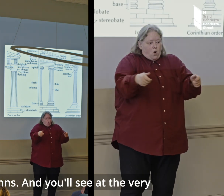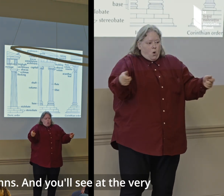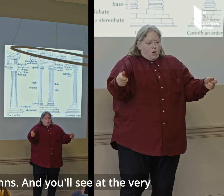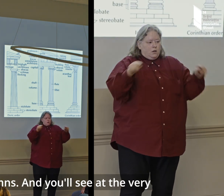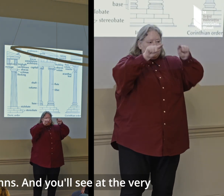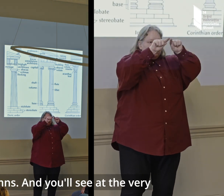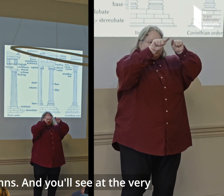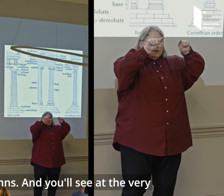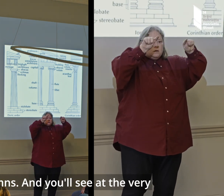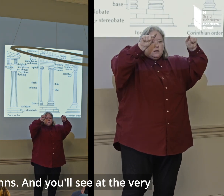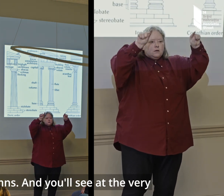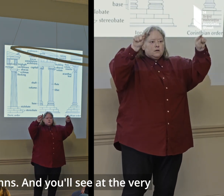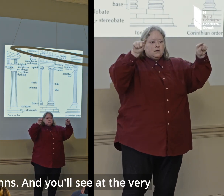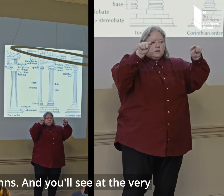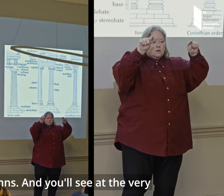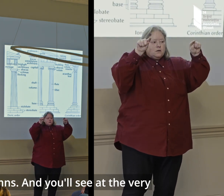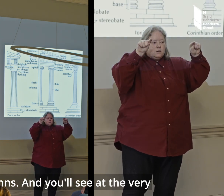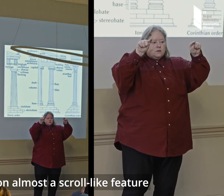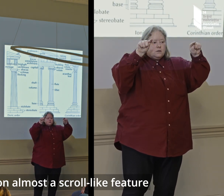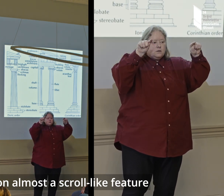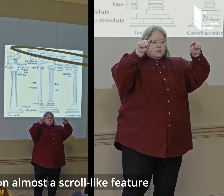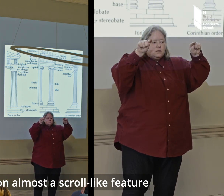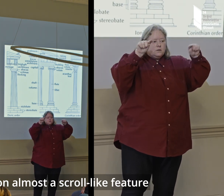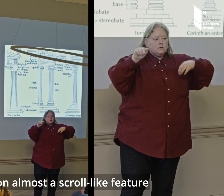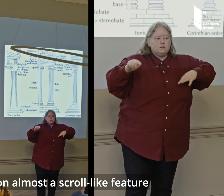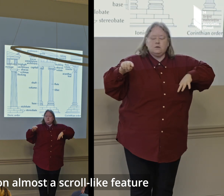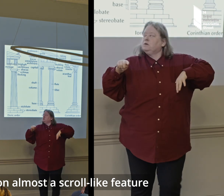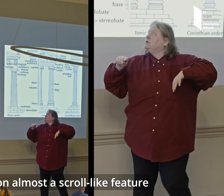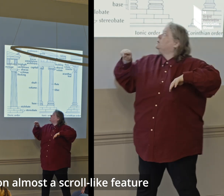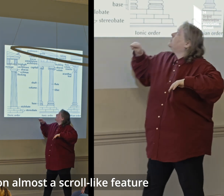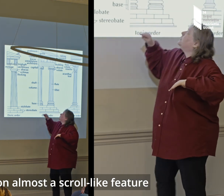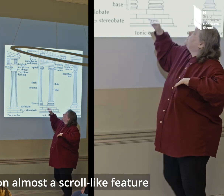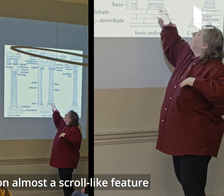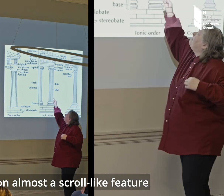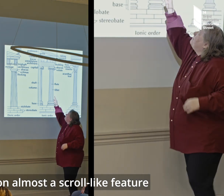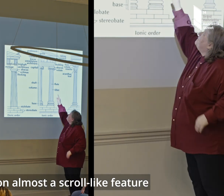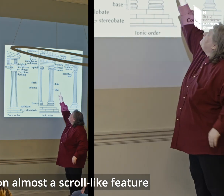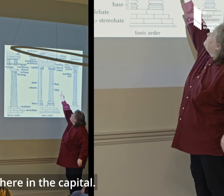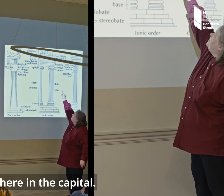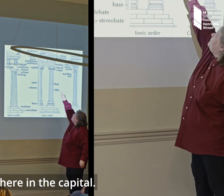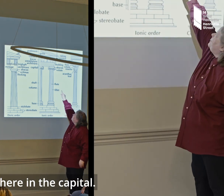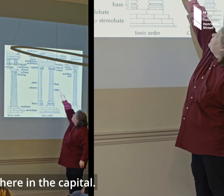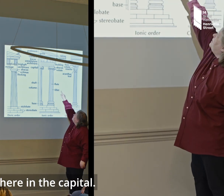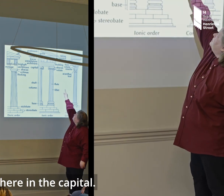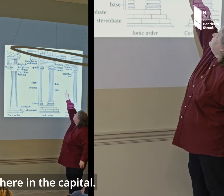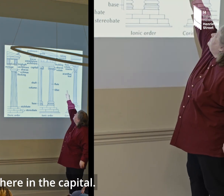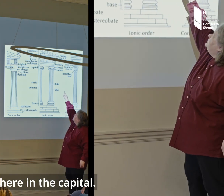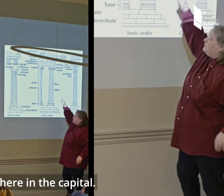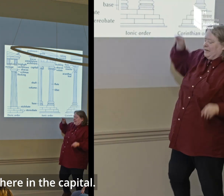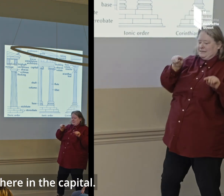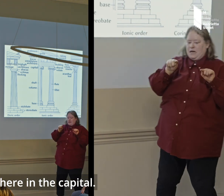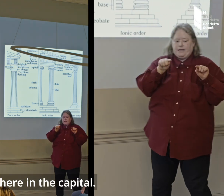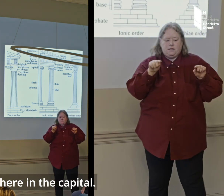we have Ionic columns. And you'll see at the very top here an almost a scroll-like feature here in the